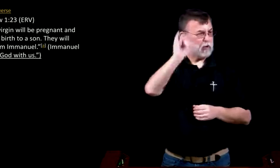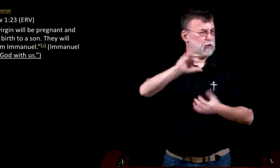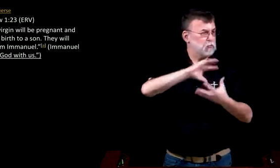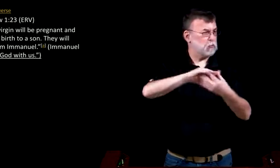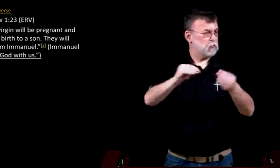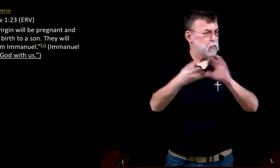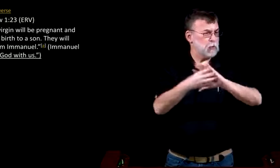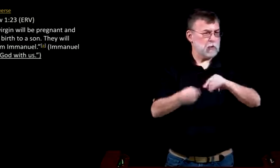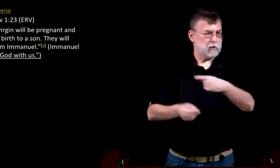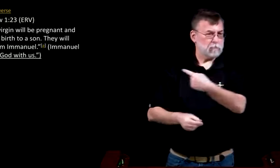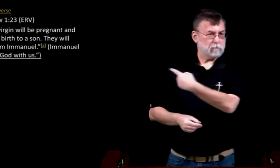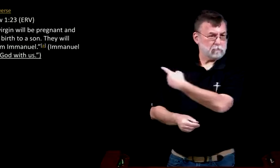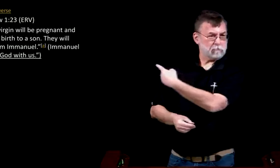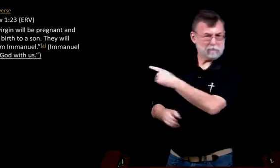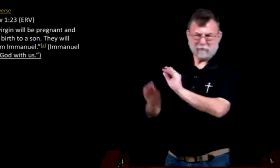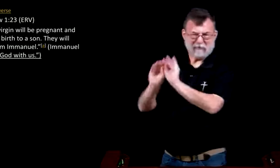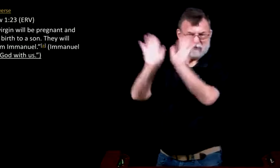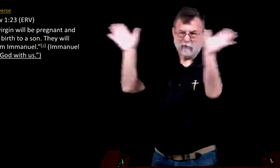23, and you know the story well.